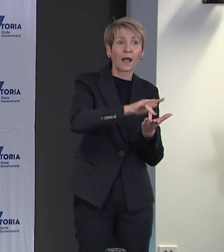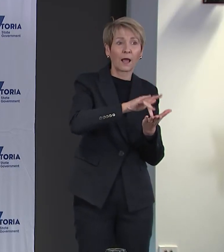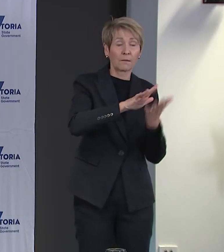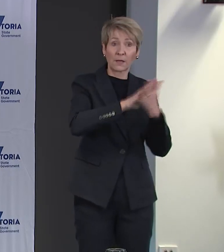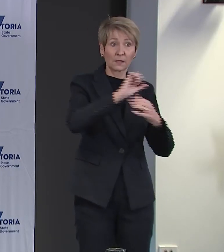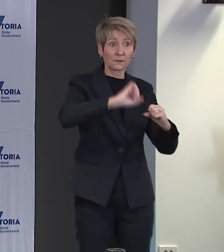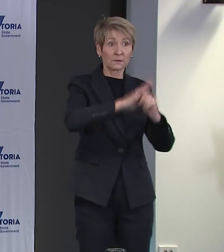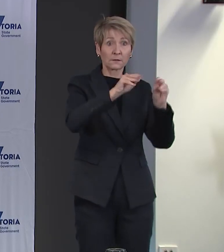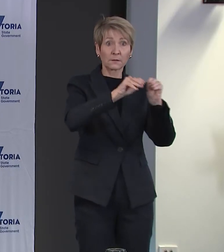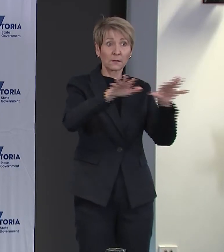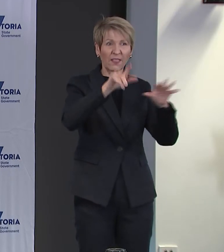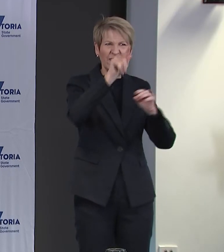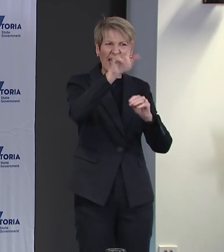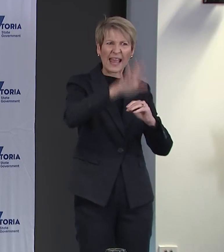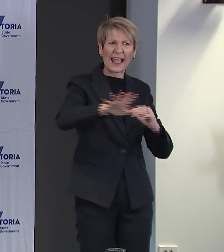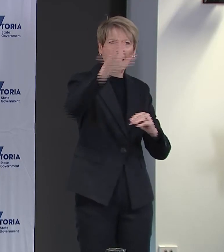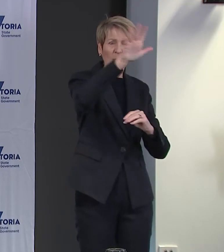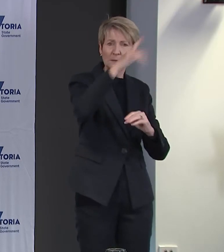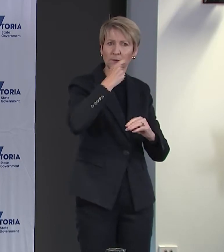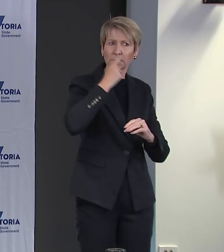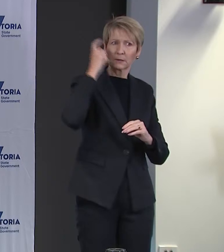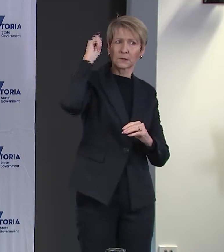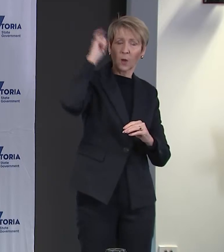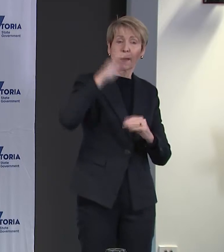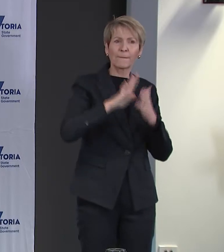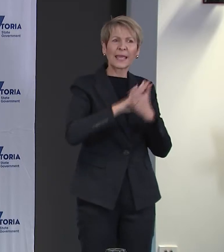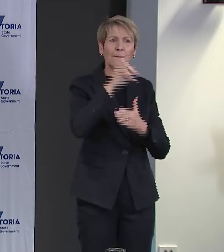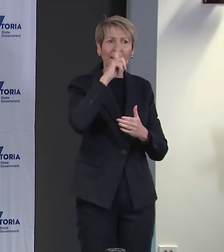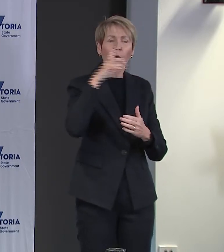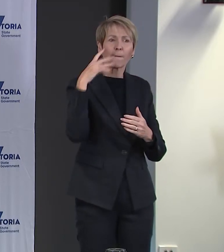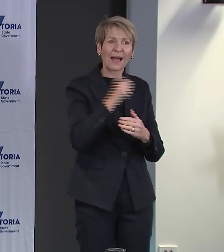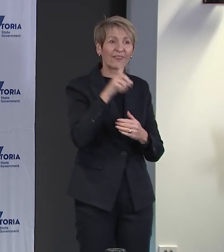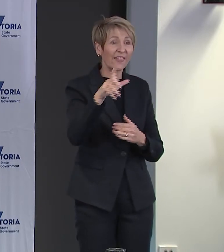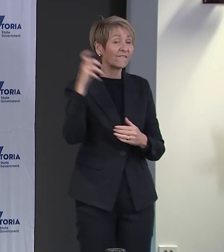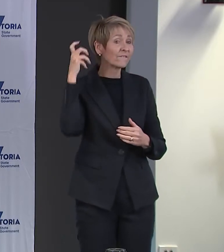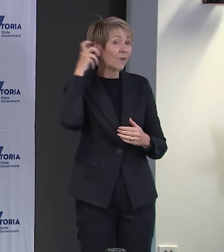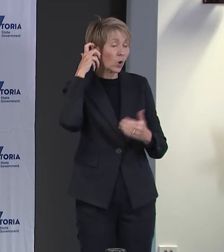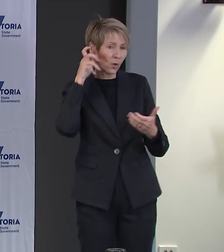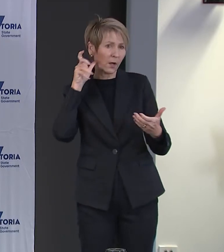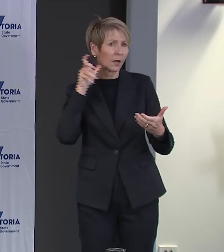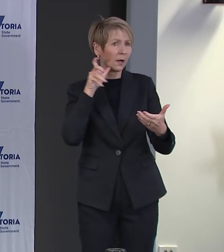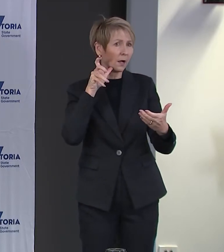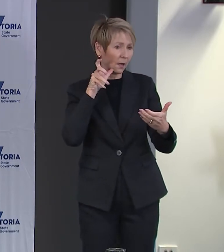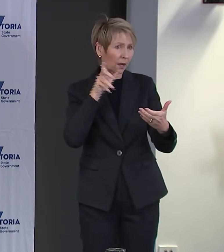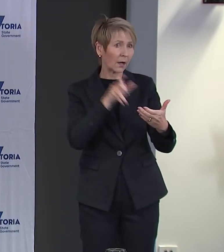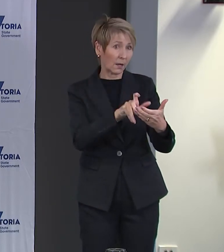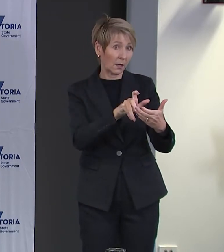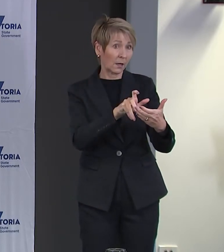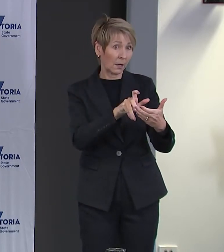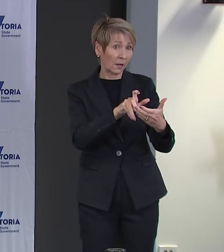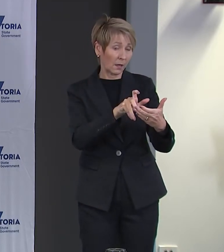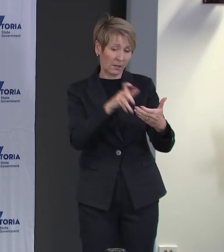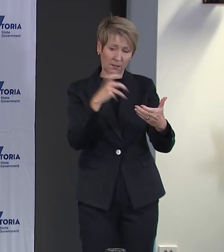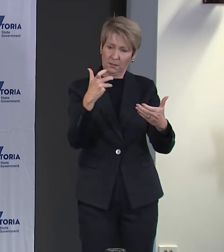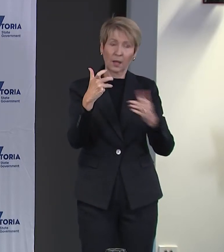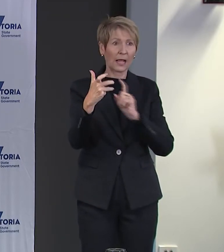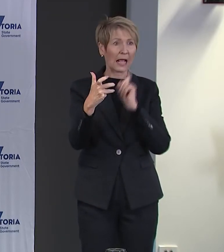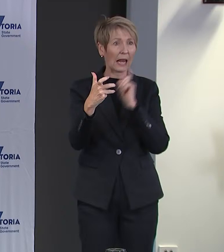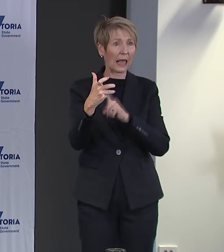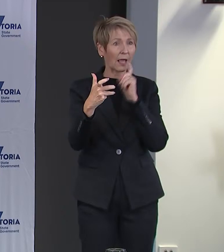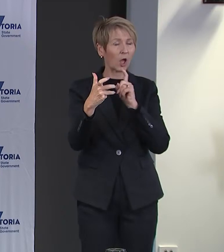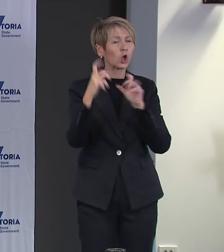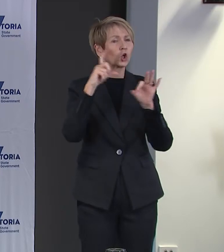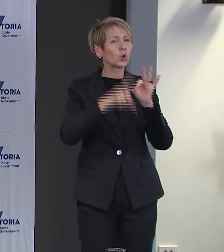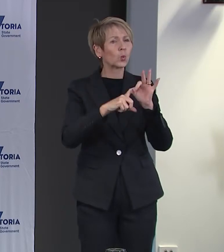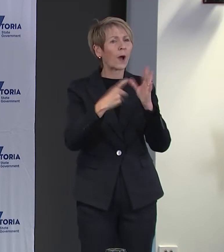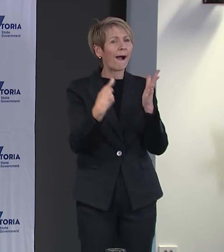quite a concerning exposure site? Yeah, look, and absolutely. So we've obviously tightened our QR code arrangements a few days ago, and we will